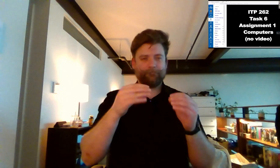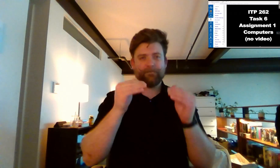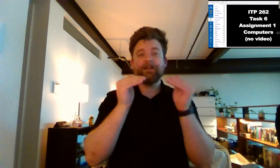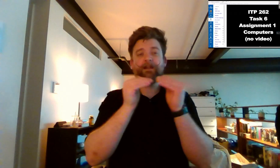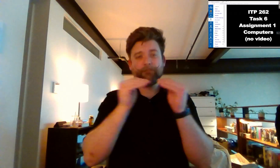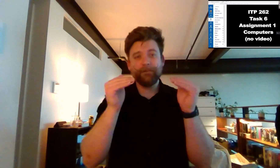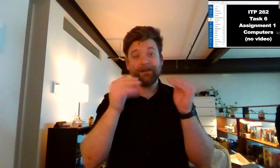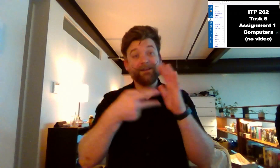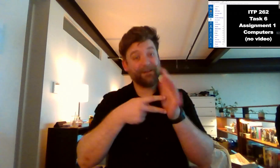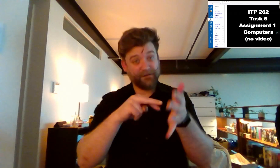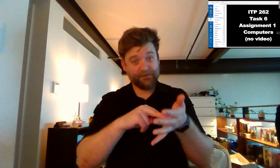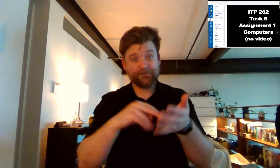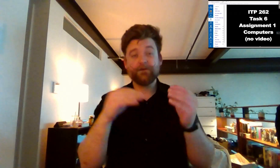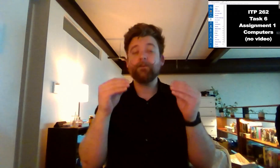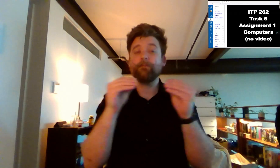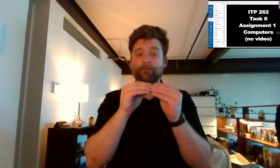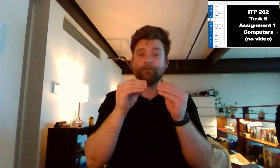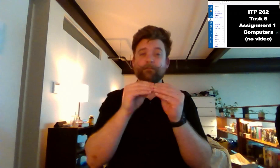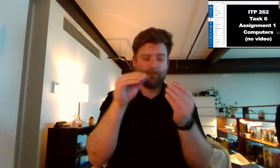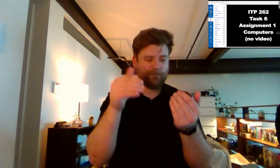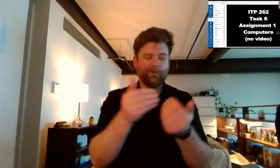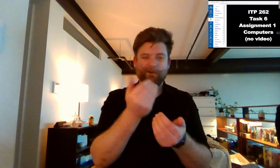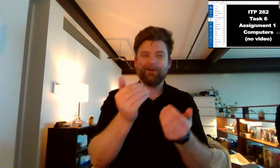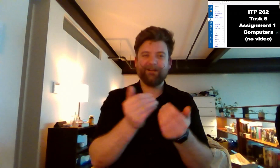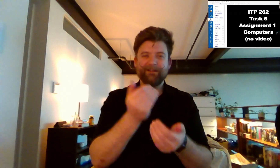Other people will use,